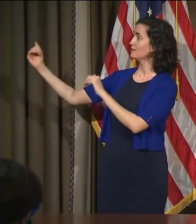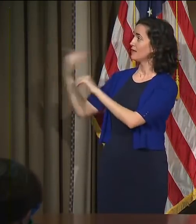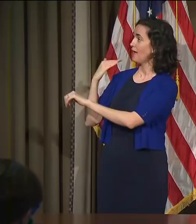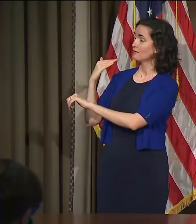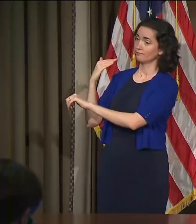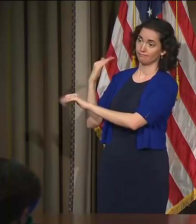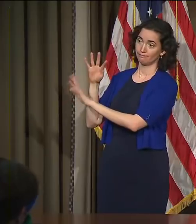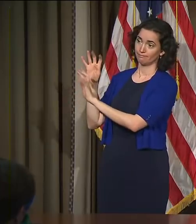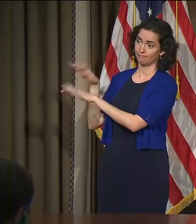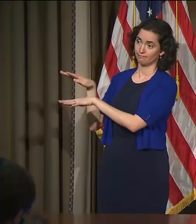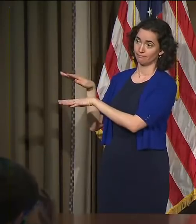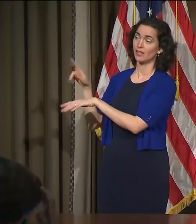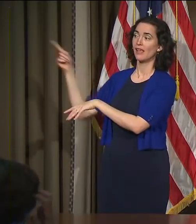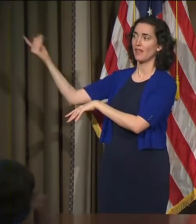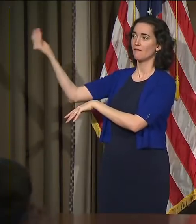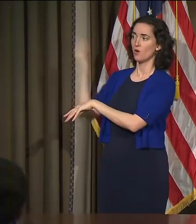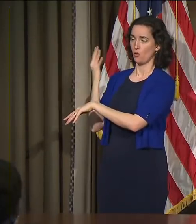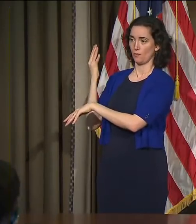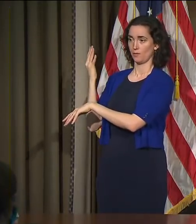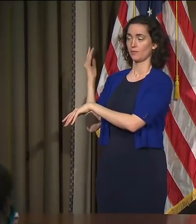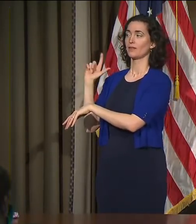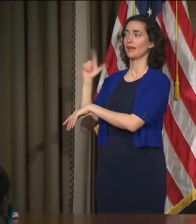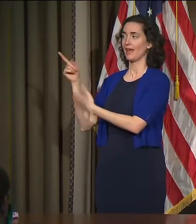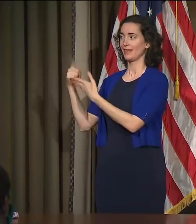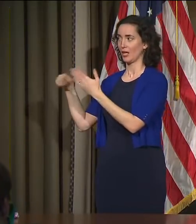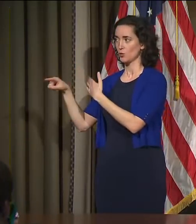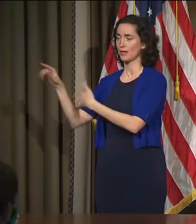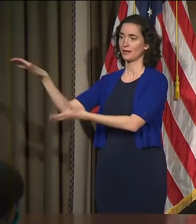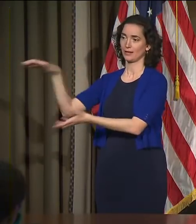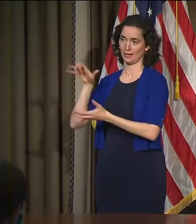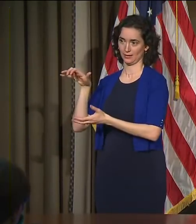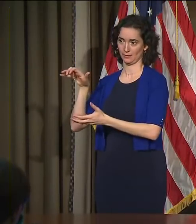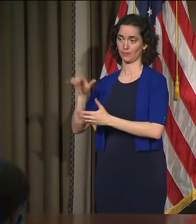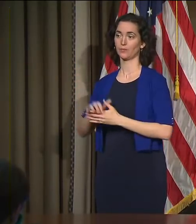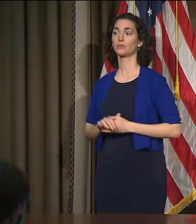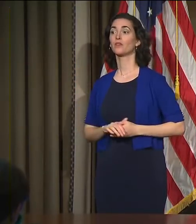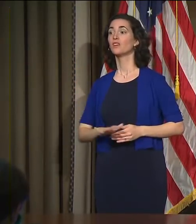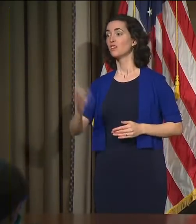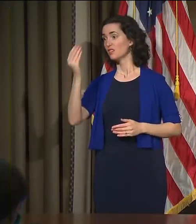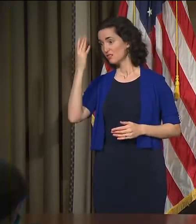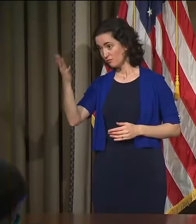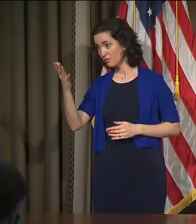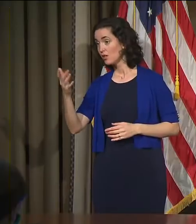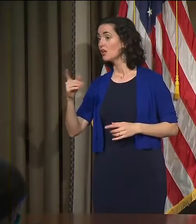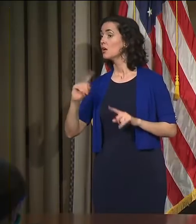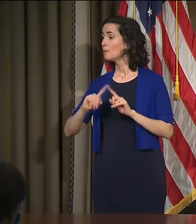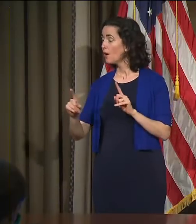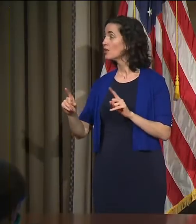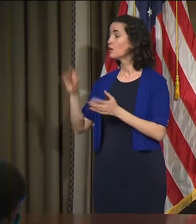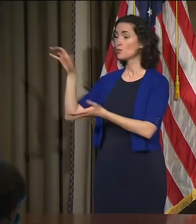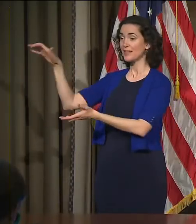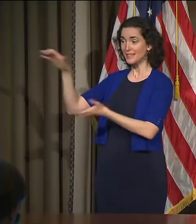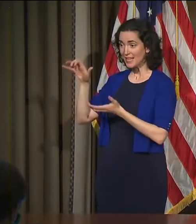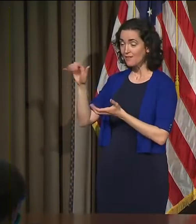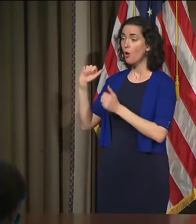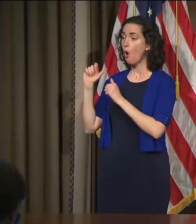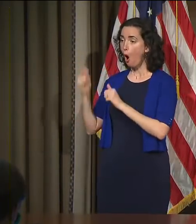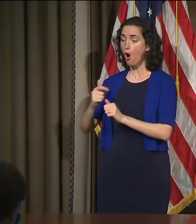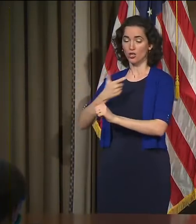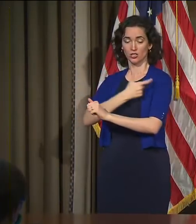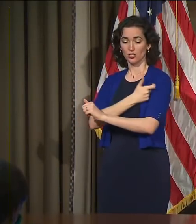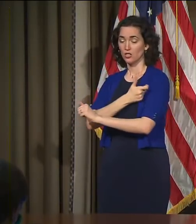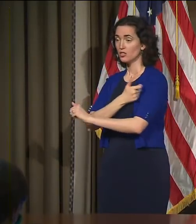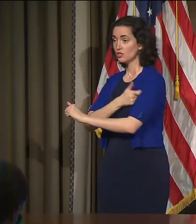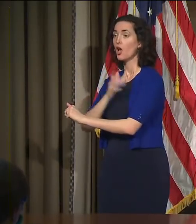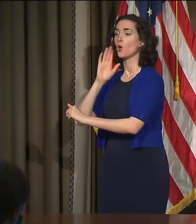tell you, we will use, and quickly, every dose of vaccine that we get in Louisiana. We will be ready to